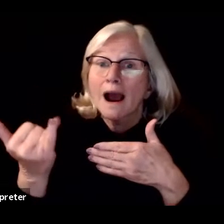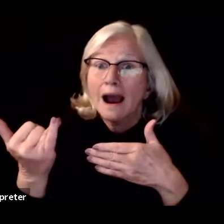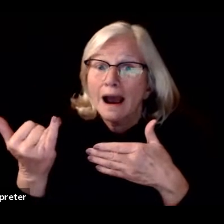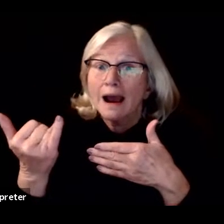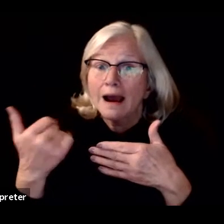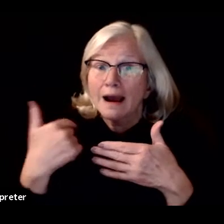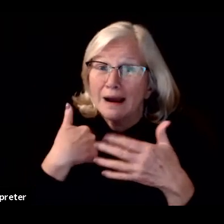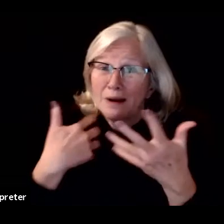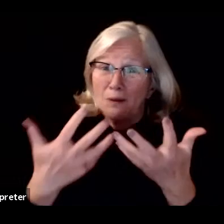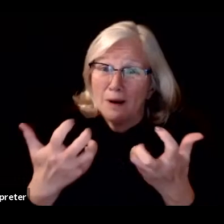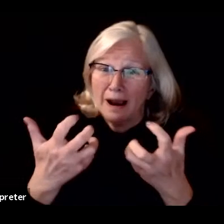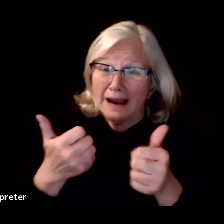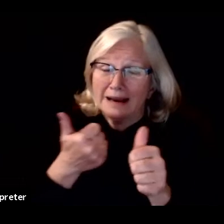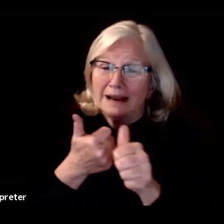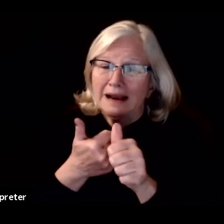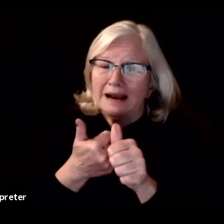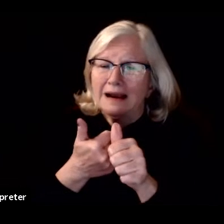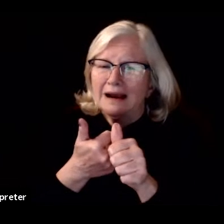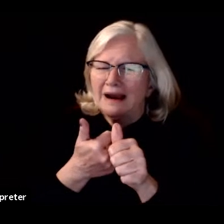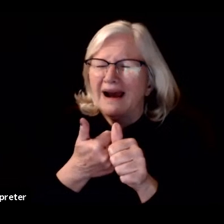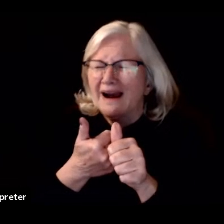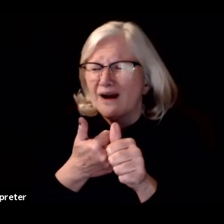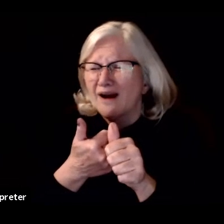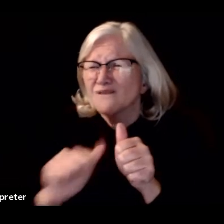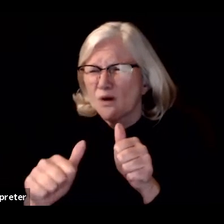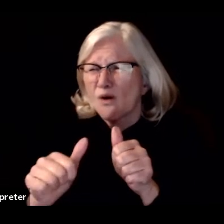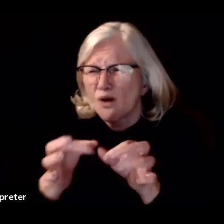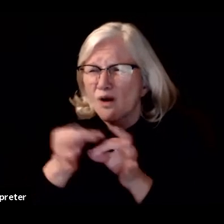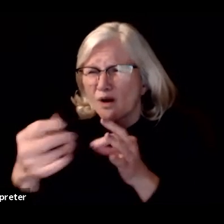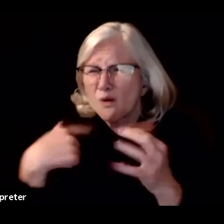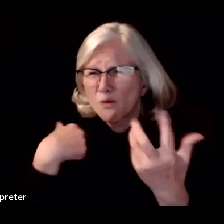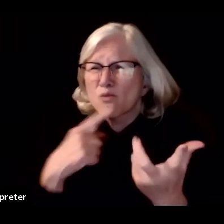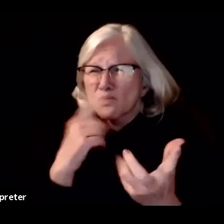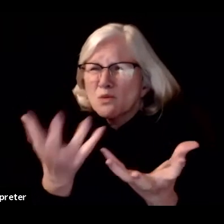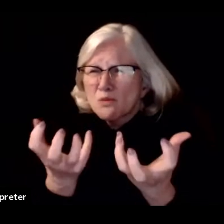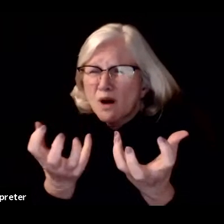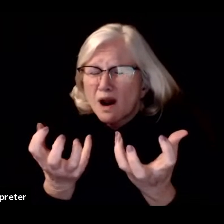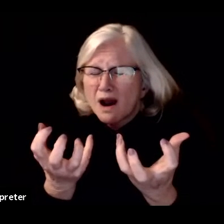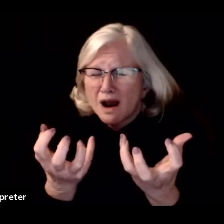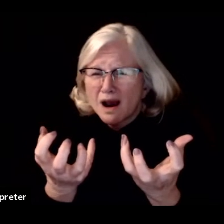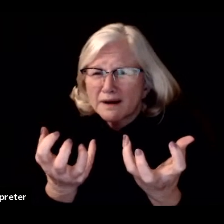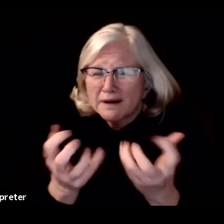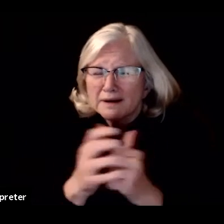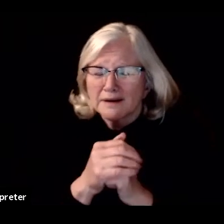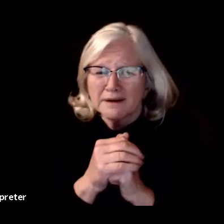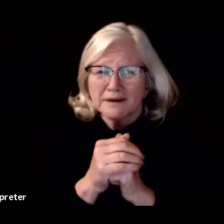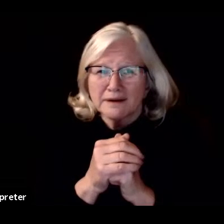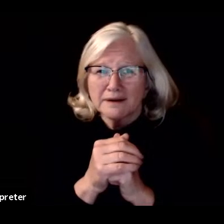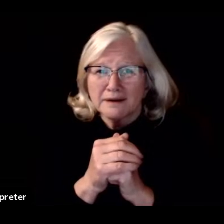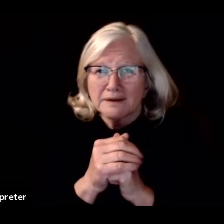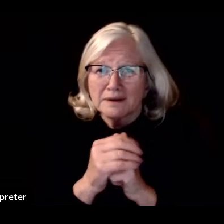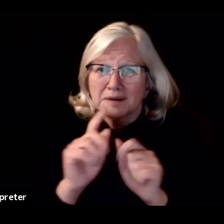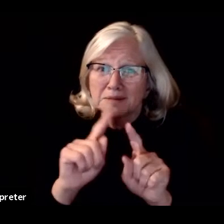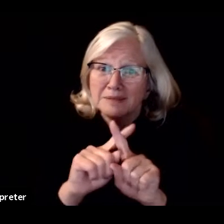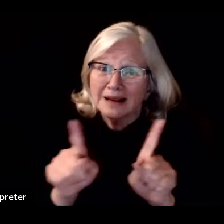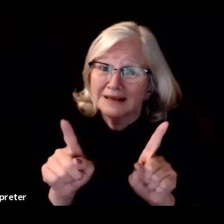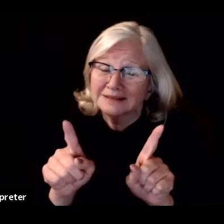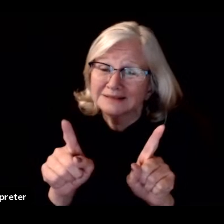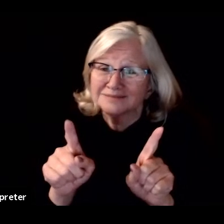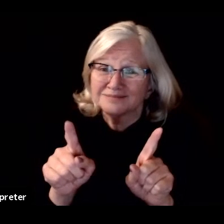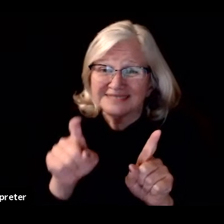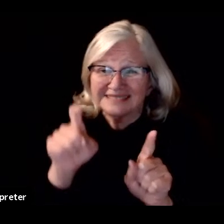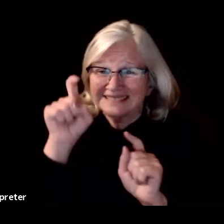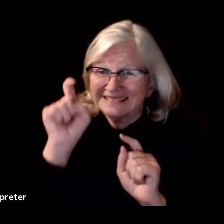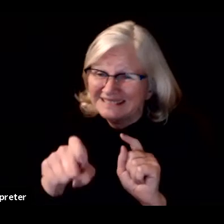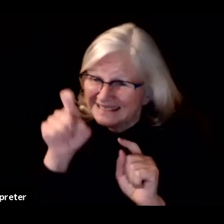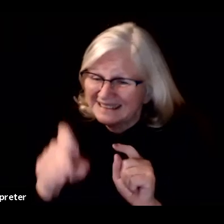to get upstream and try to stem the increase in these cases, so that we can keep the hospitals operating.